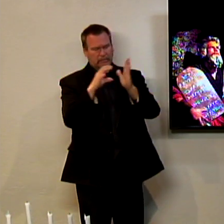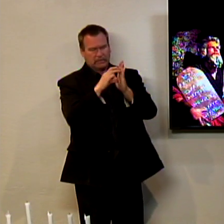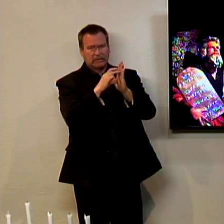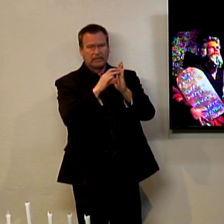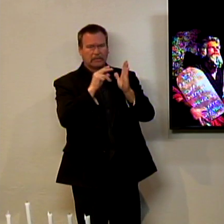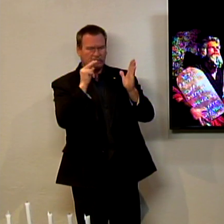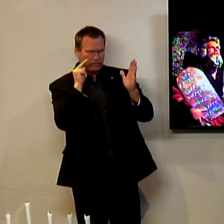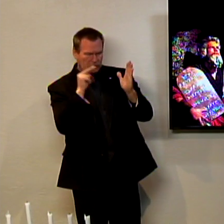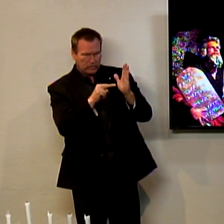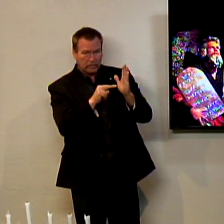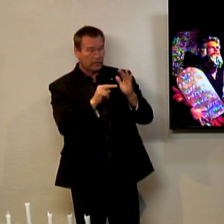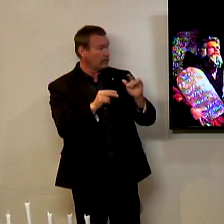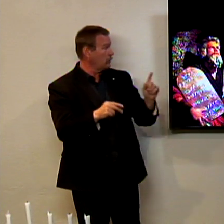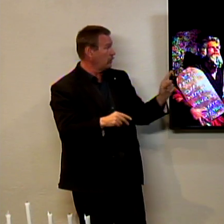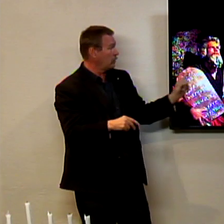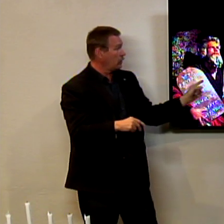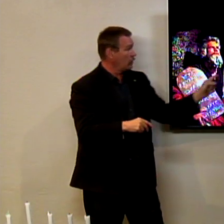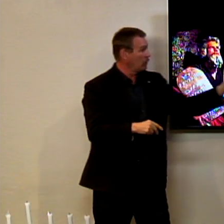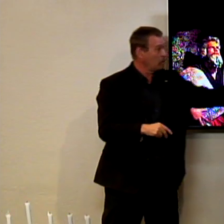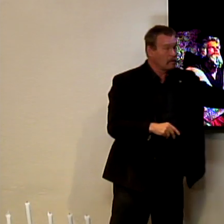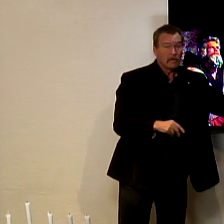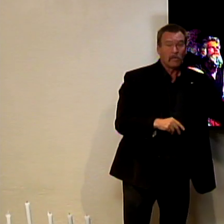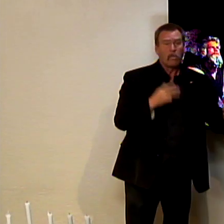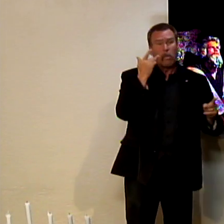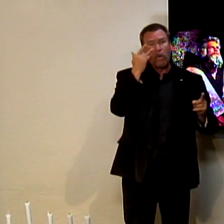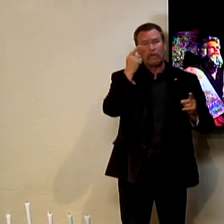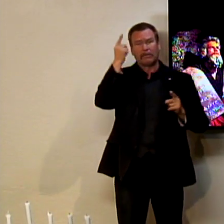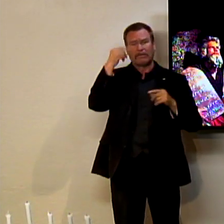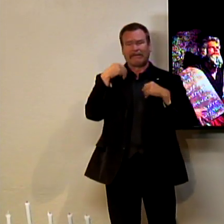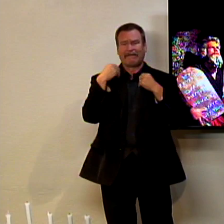this in Joshua chapter 1, verses 6 through 8.